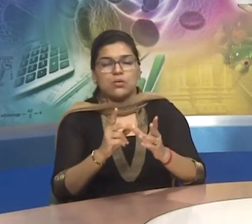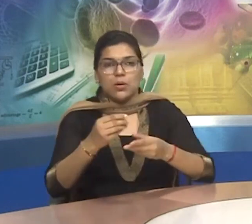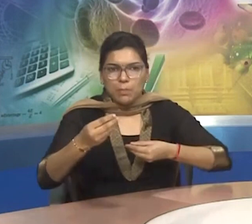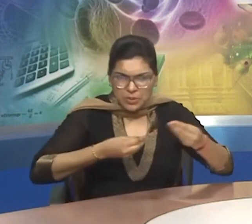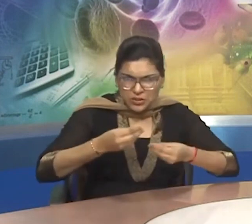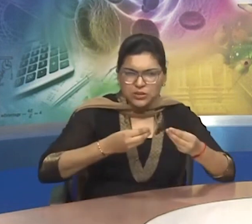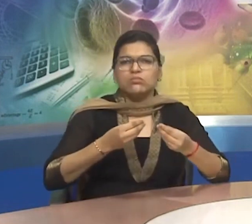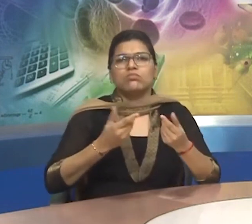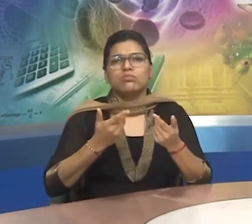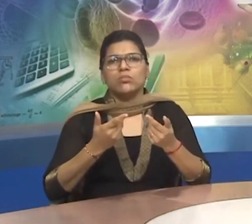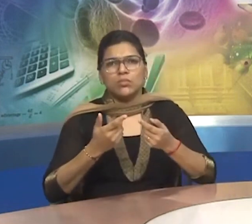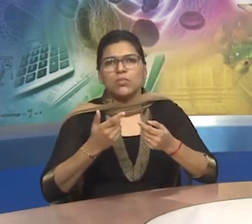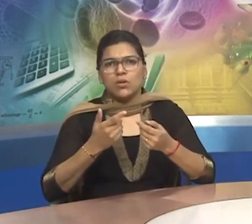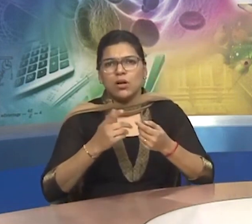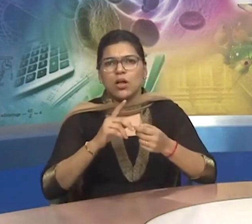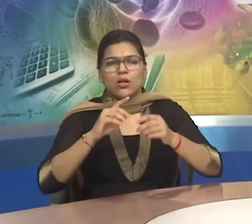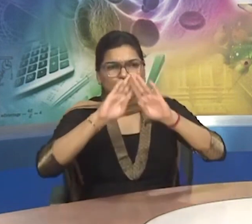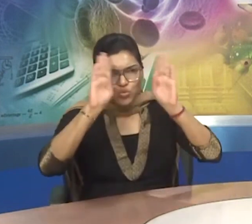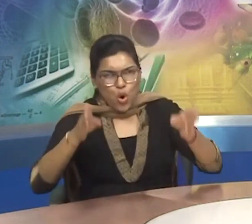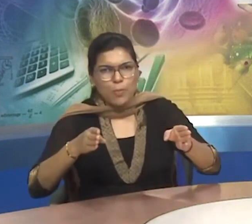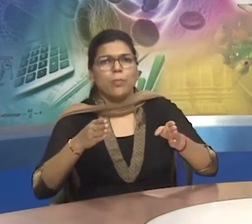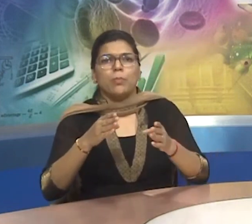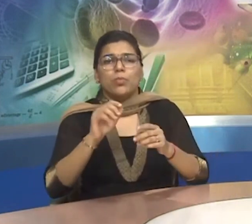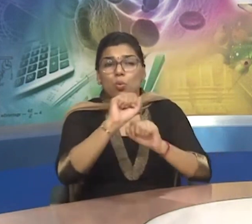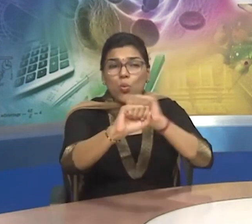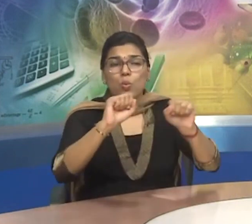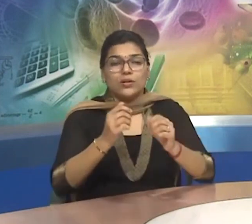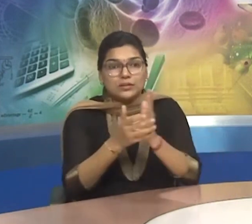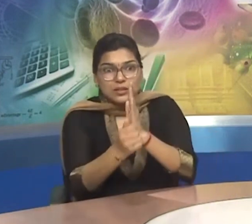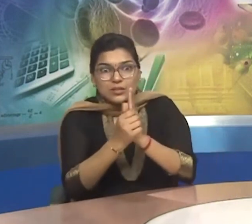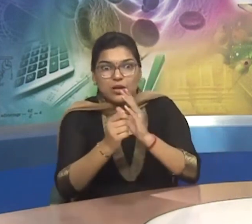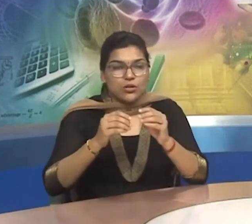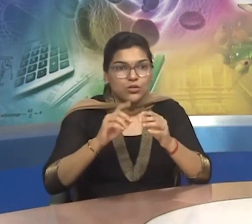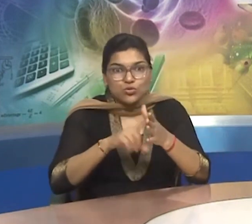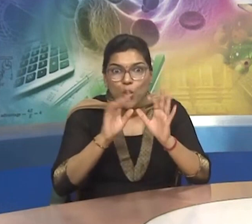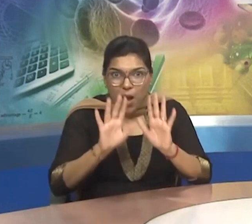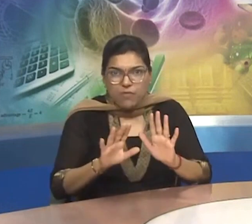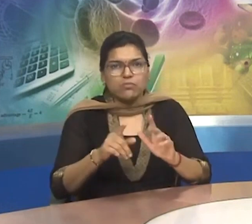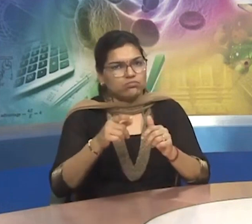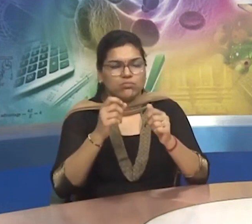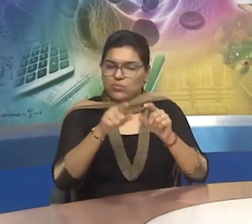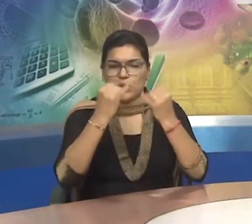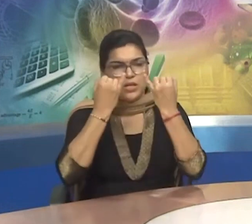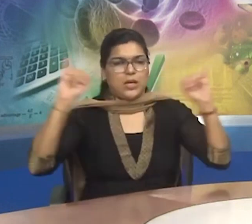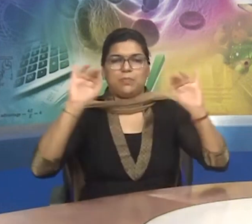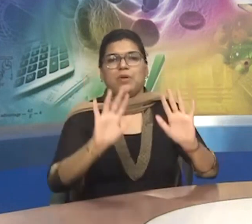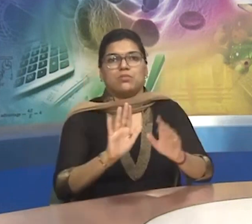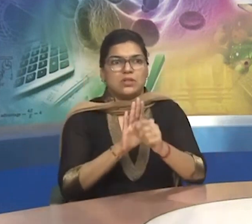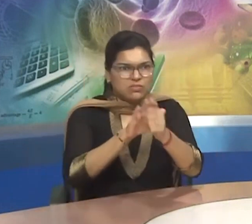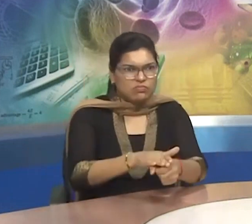have freedom to practice any work, any job, any profession, or to carry on any occupation,